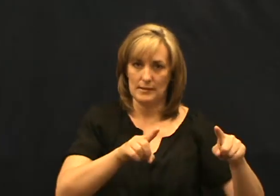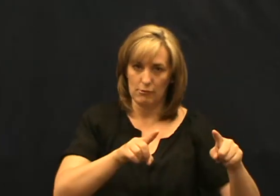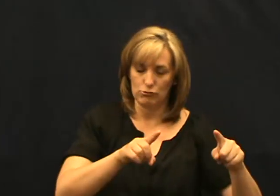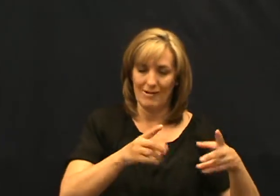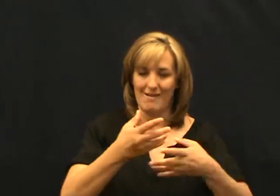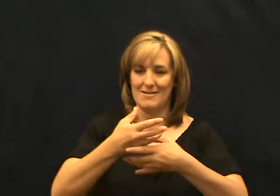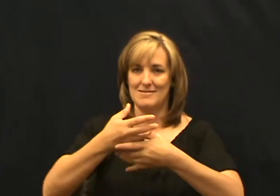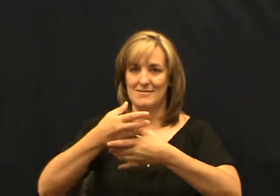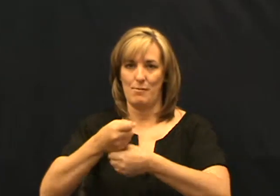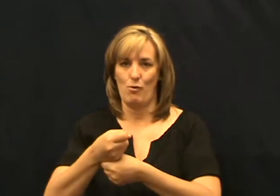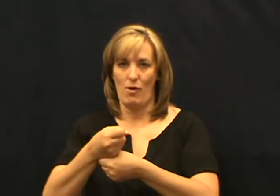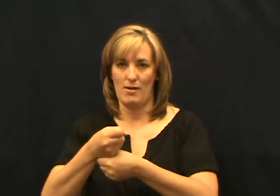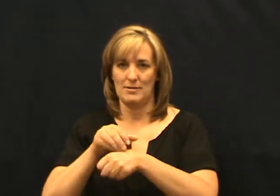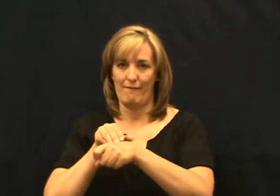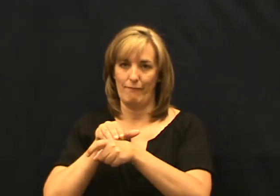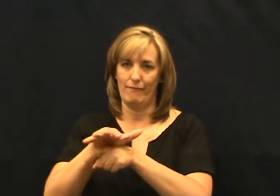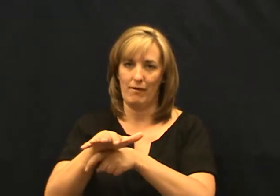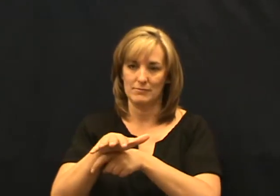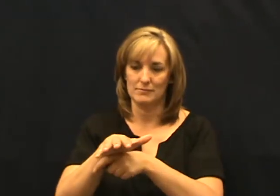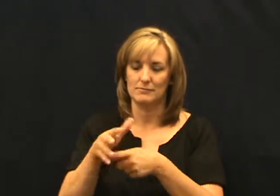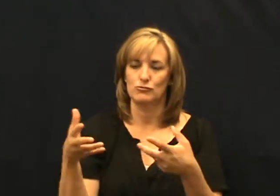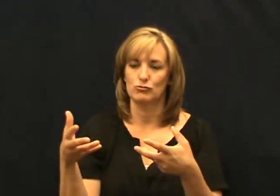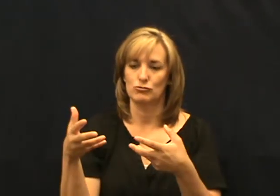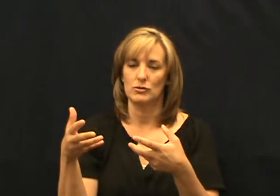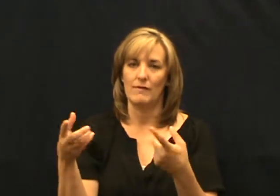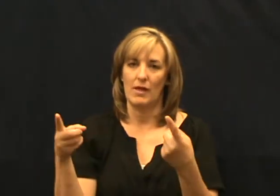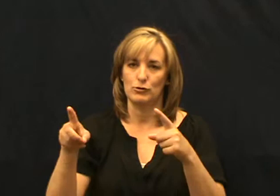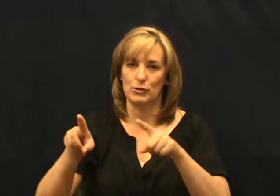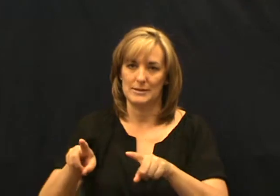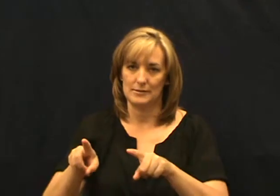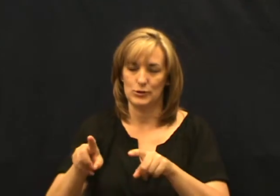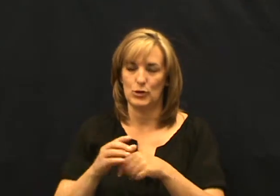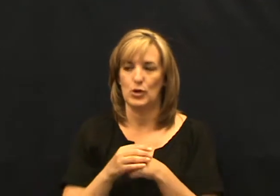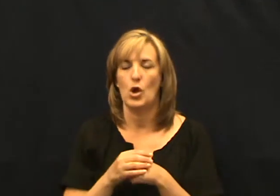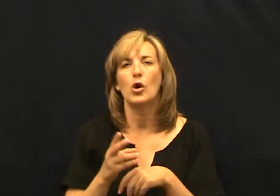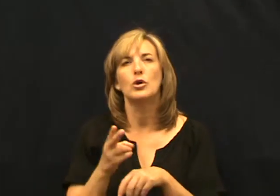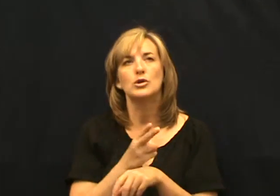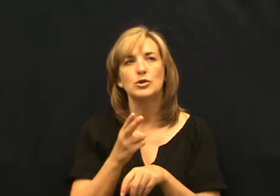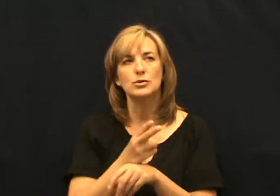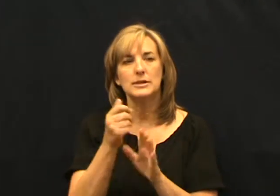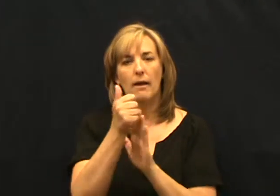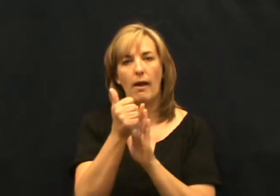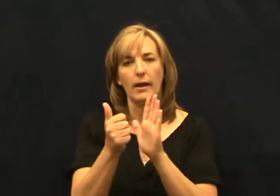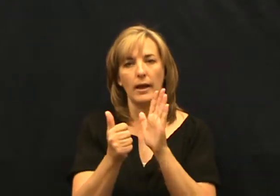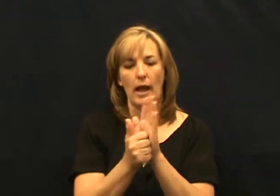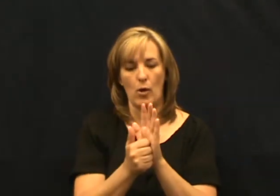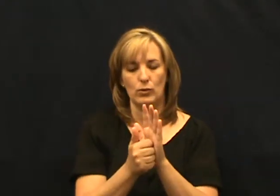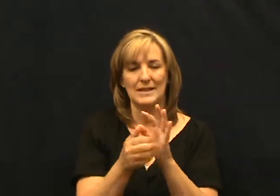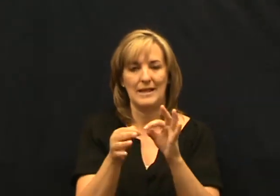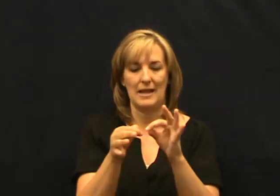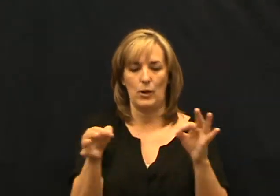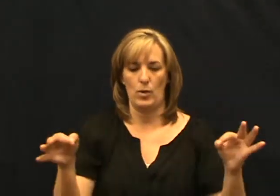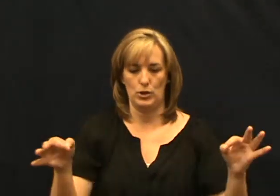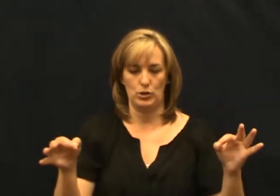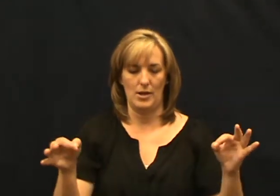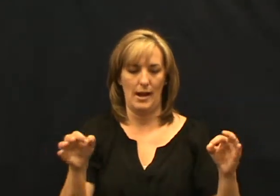transaction using the accounting equation, assets equal liabilities plus owner's